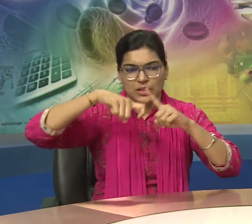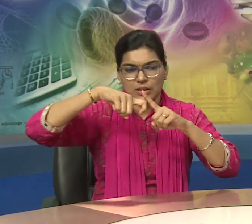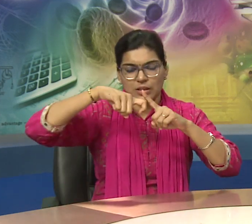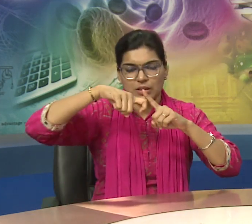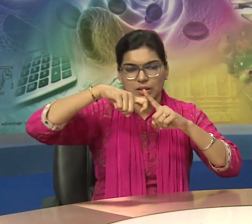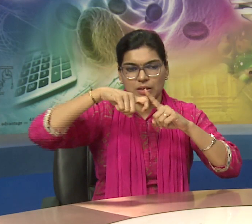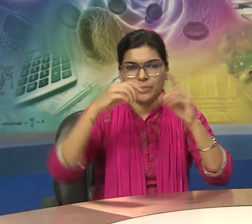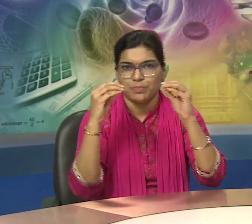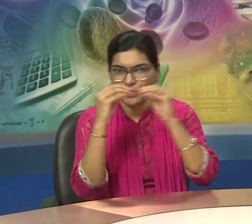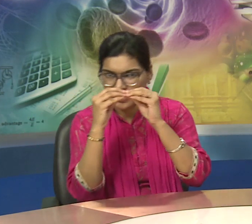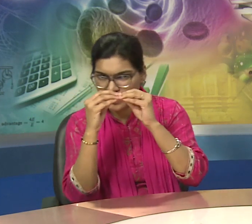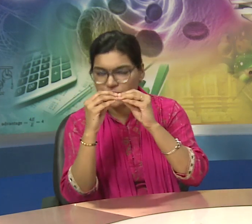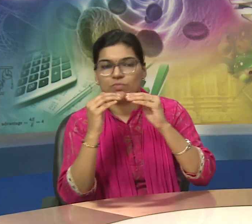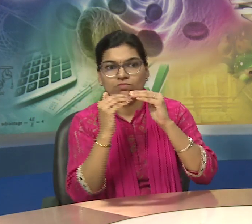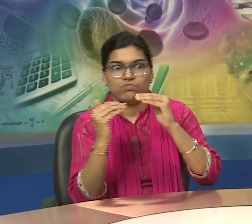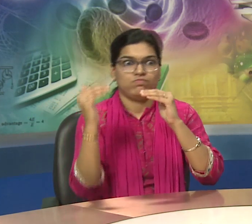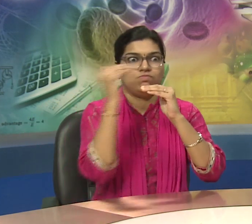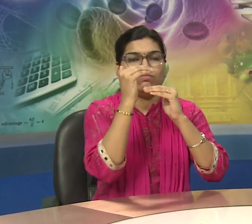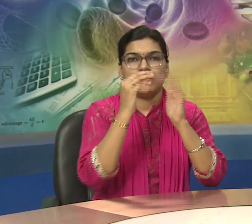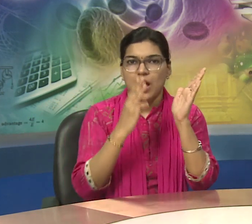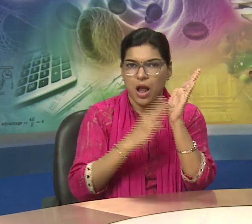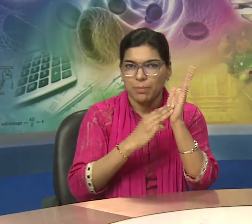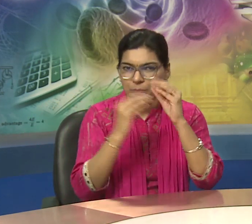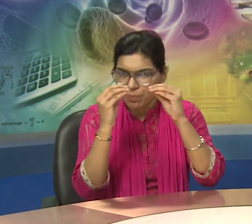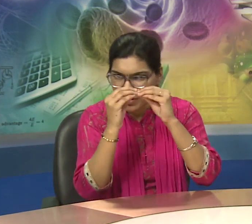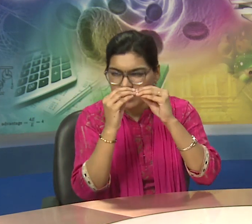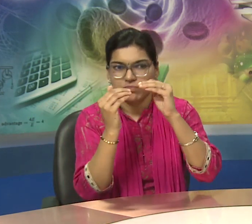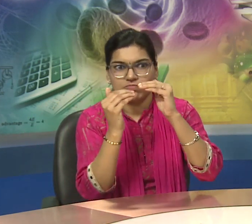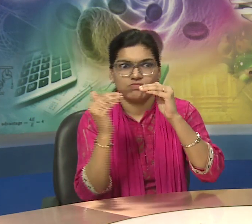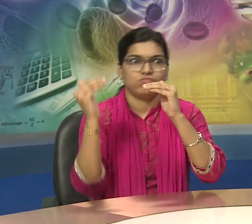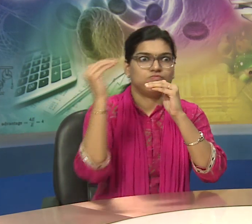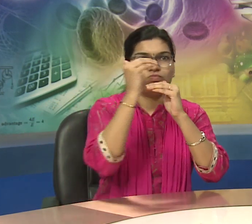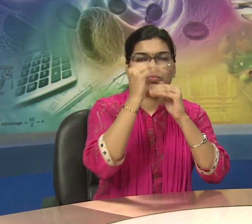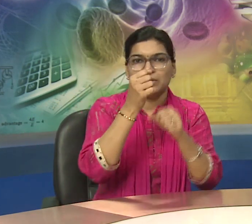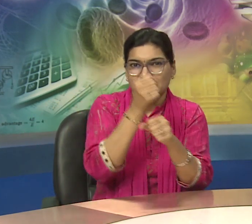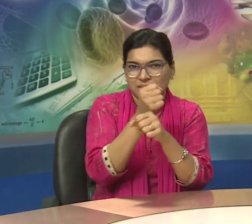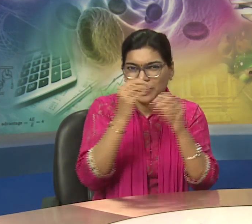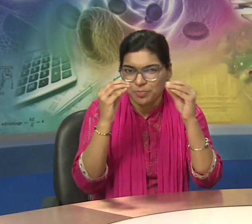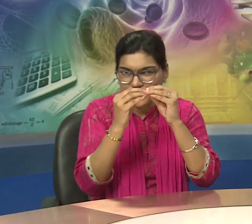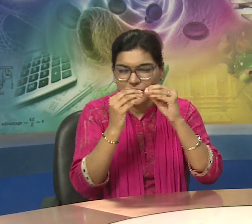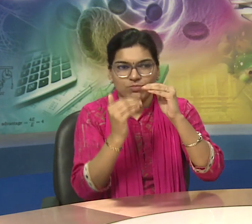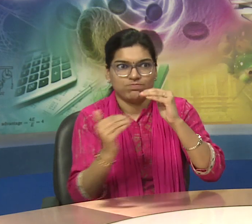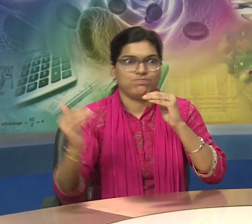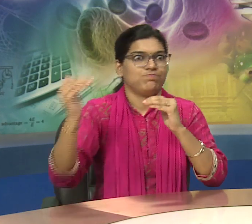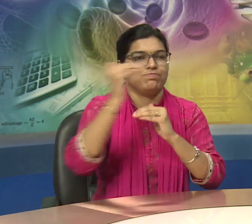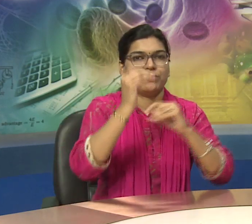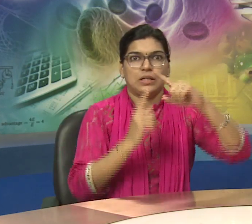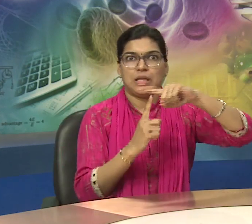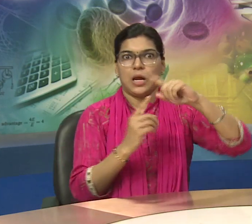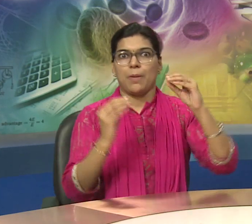know there is some size. You must have seen or heard KB, MB,